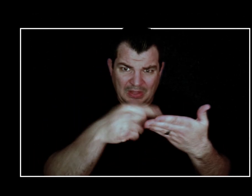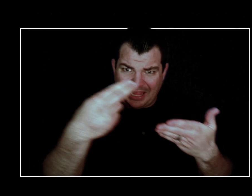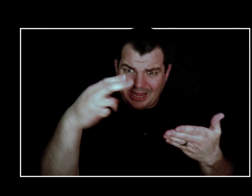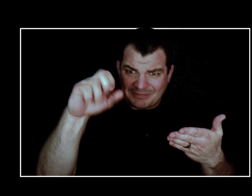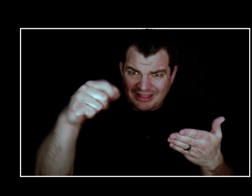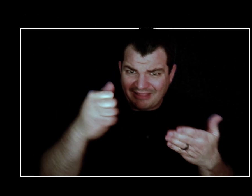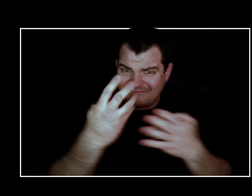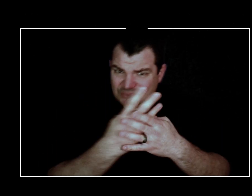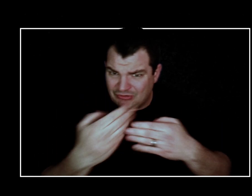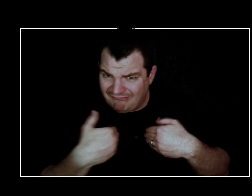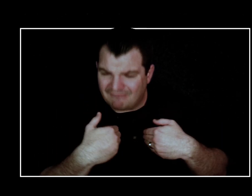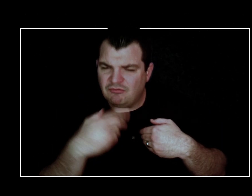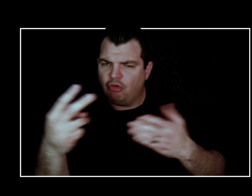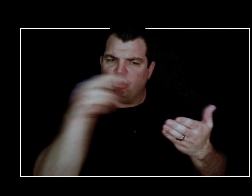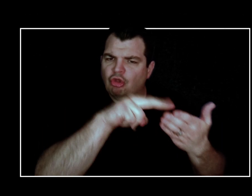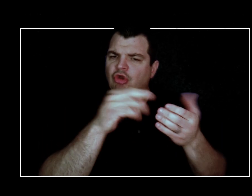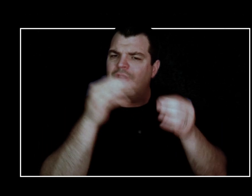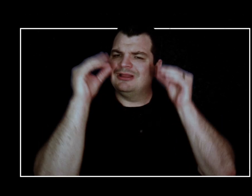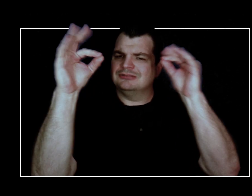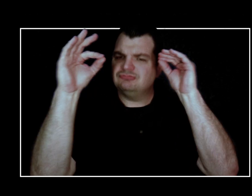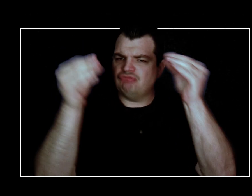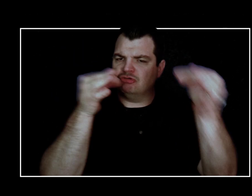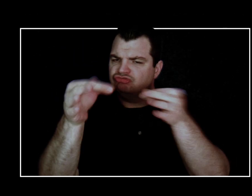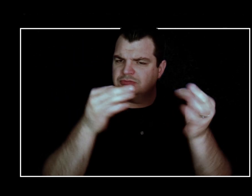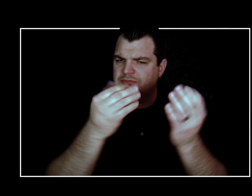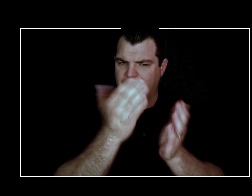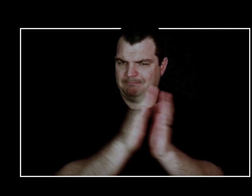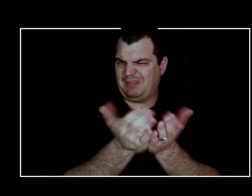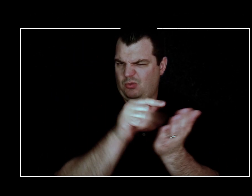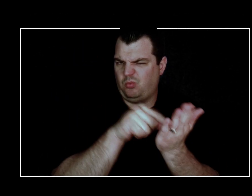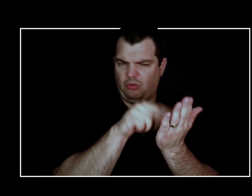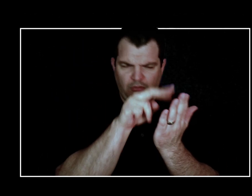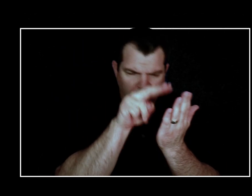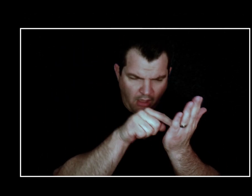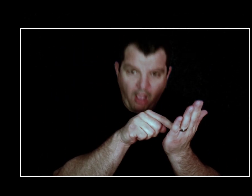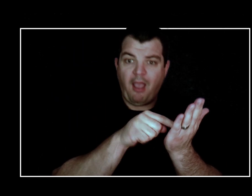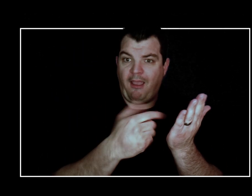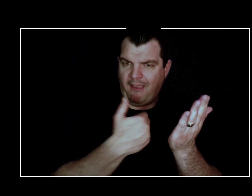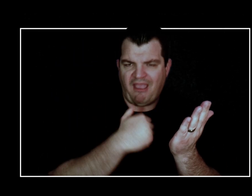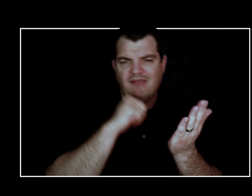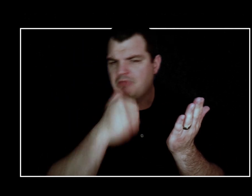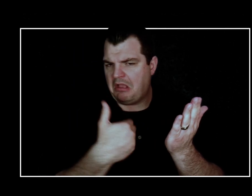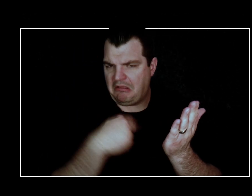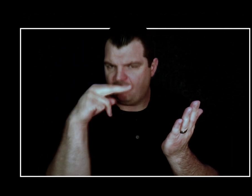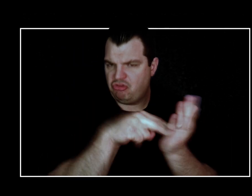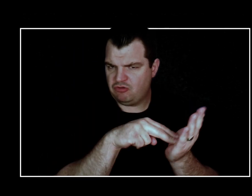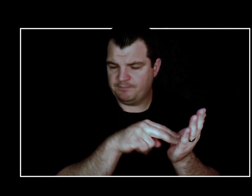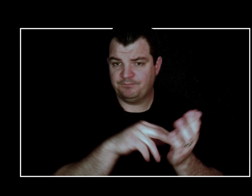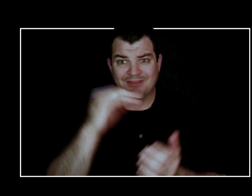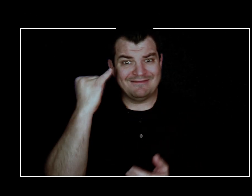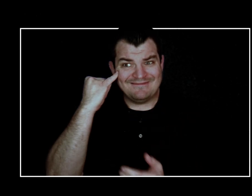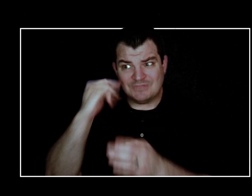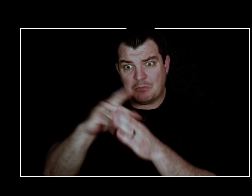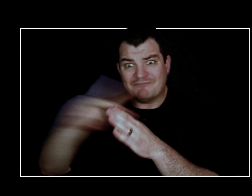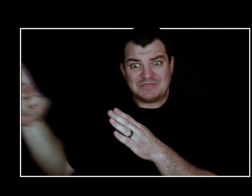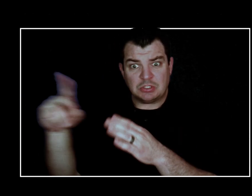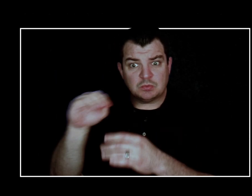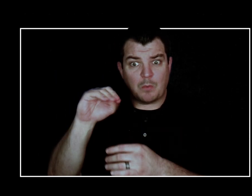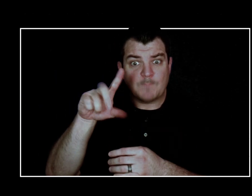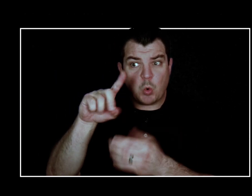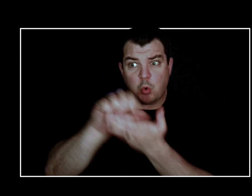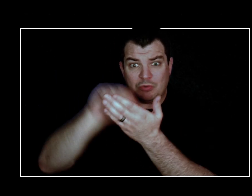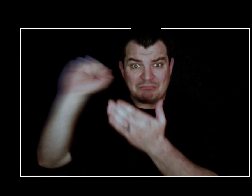HEPA filter, look at the instruction manual or the manufacturer's website. Professional